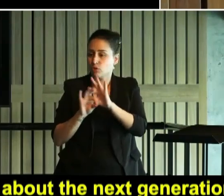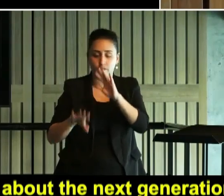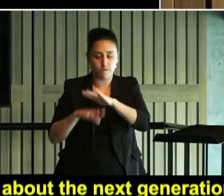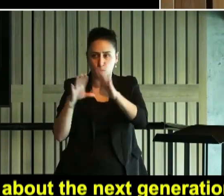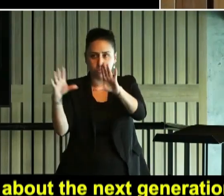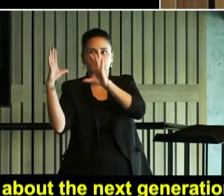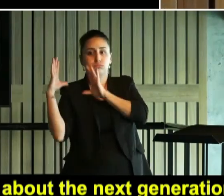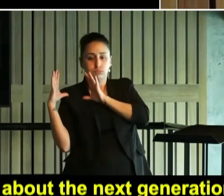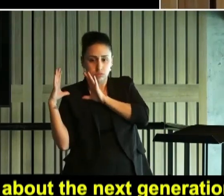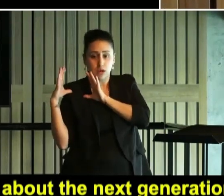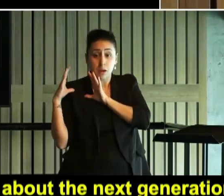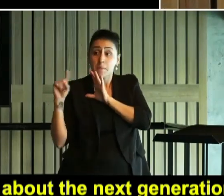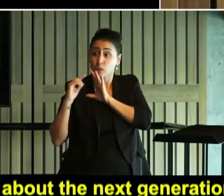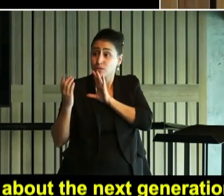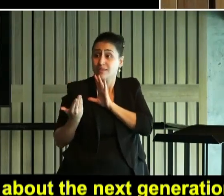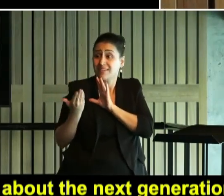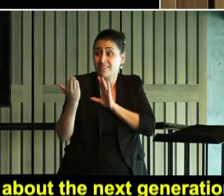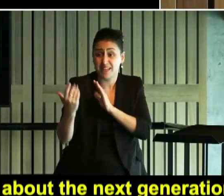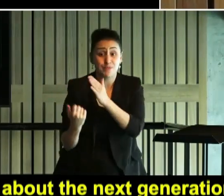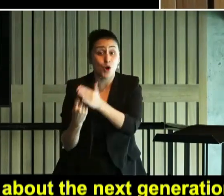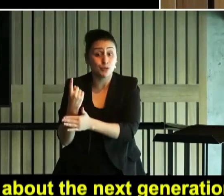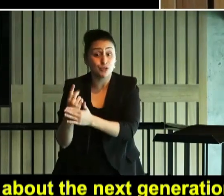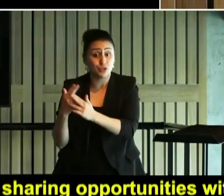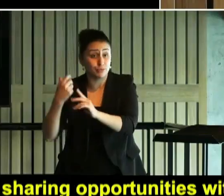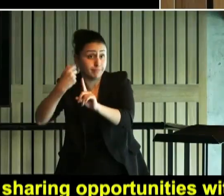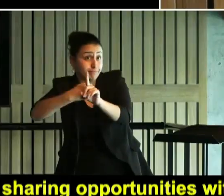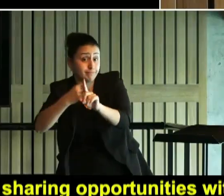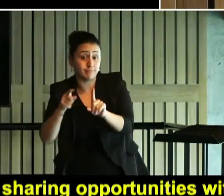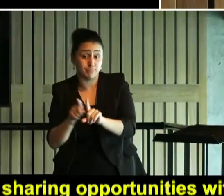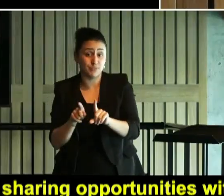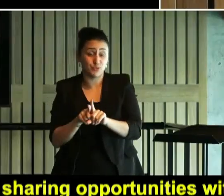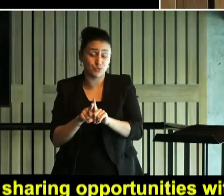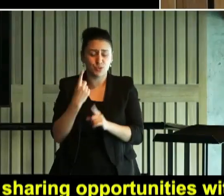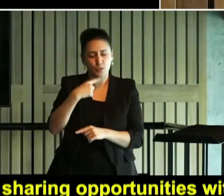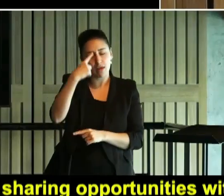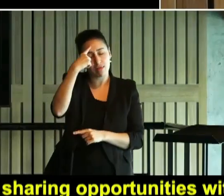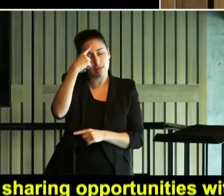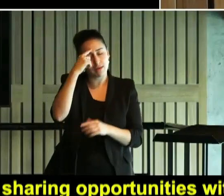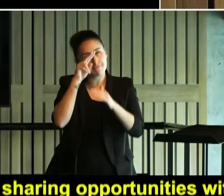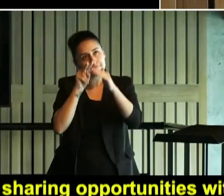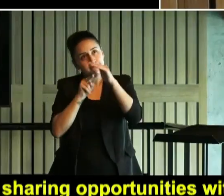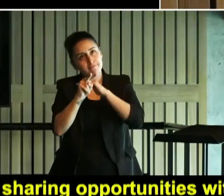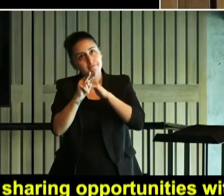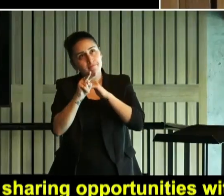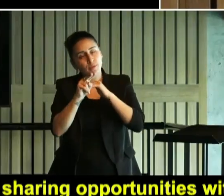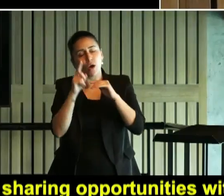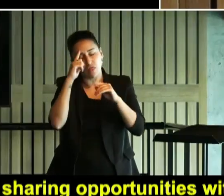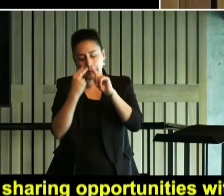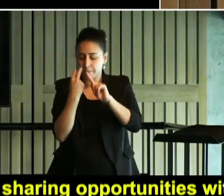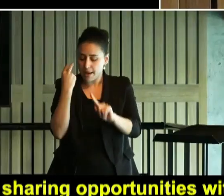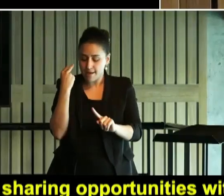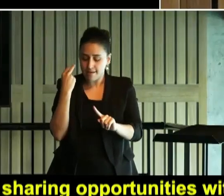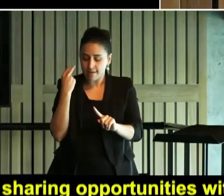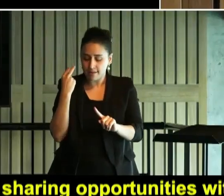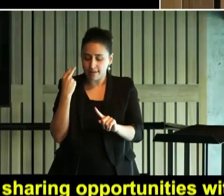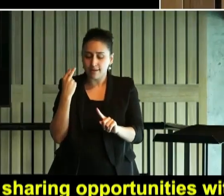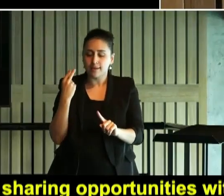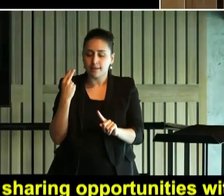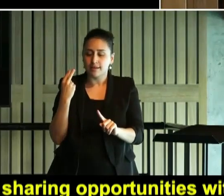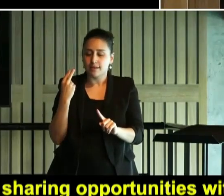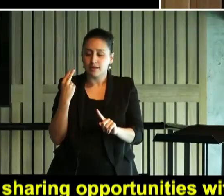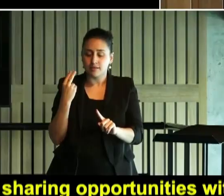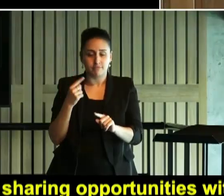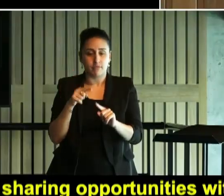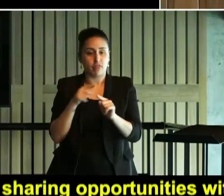gives other people opportunities. And I just keep thinking about what it felt like to be told for